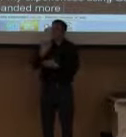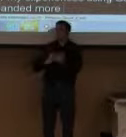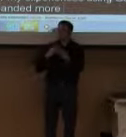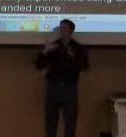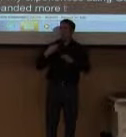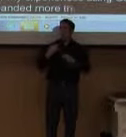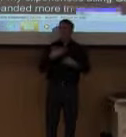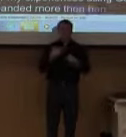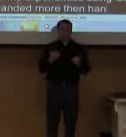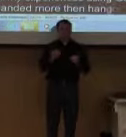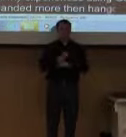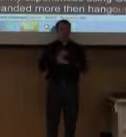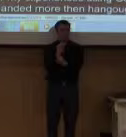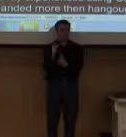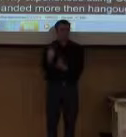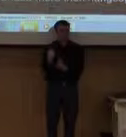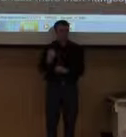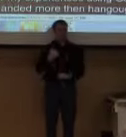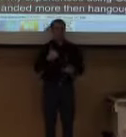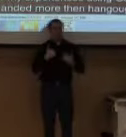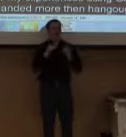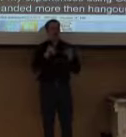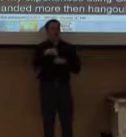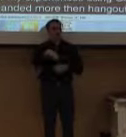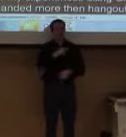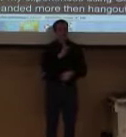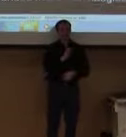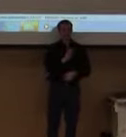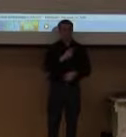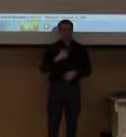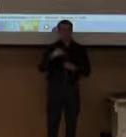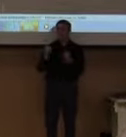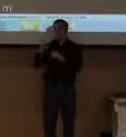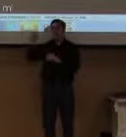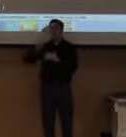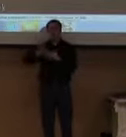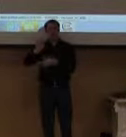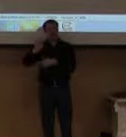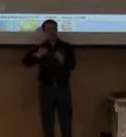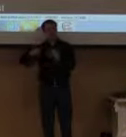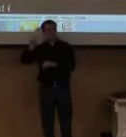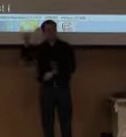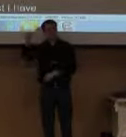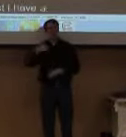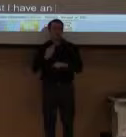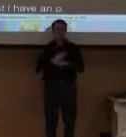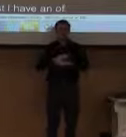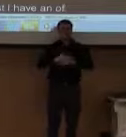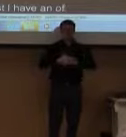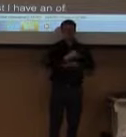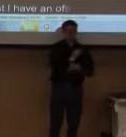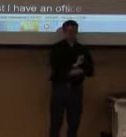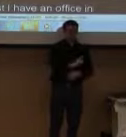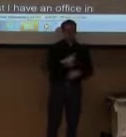my current work situation. I have an office in NTID. I have an office in College of Science. I use my laptop in